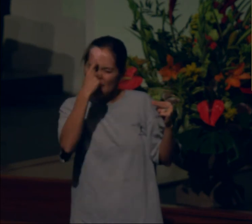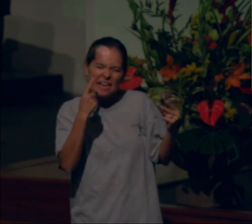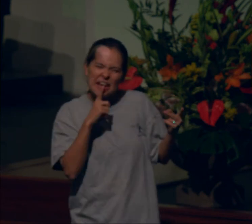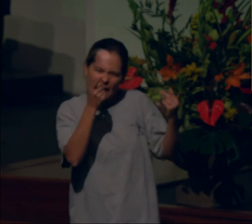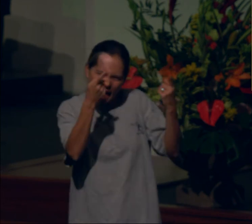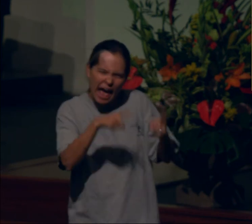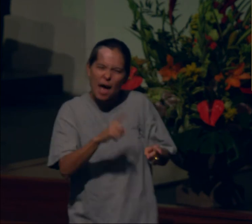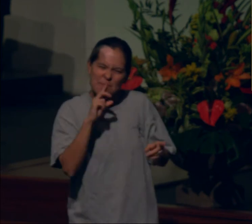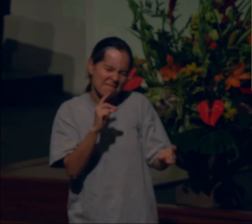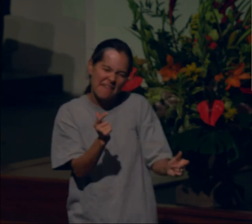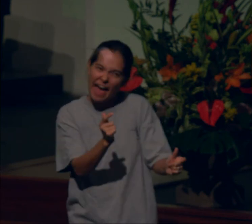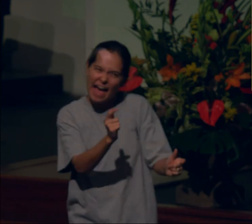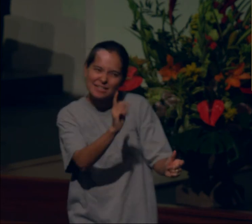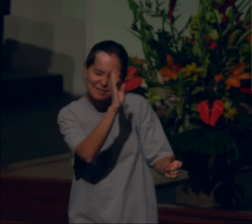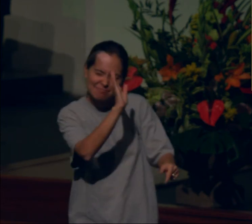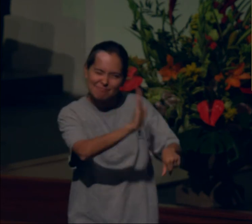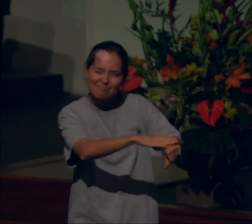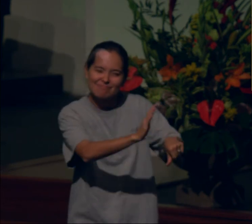real fast.